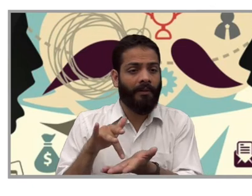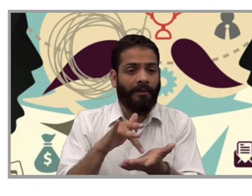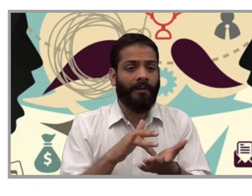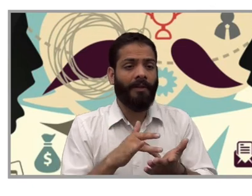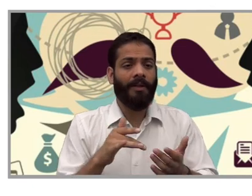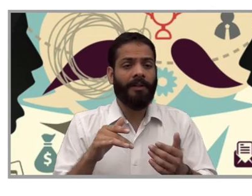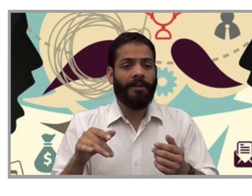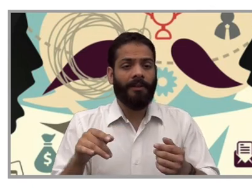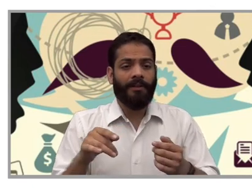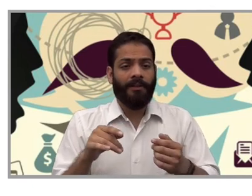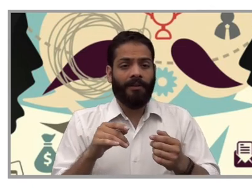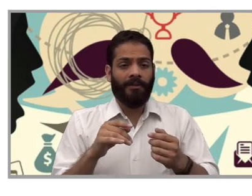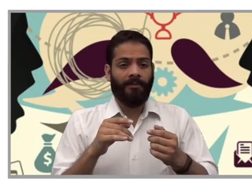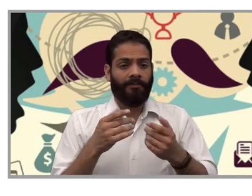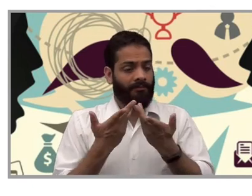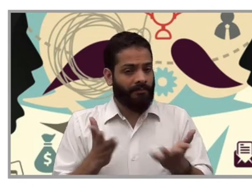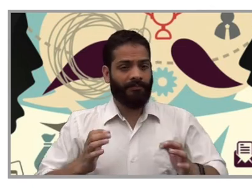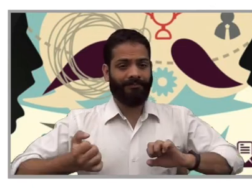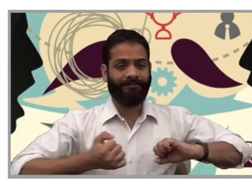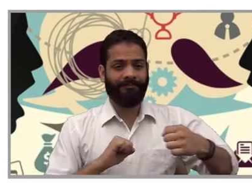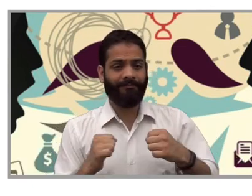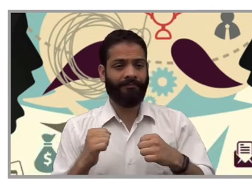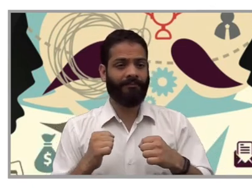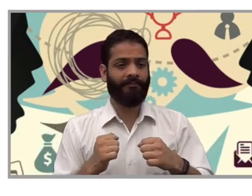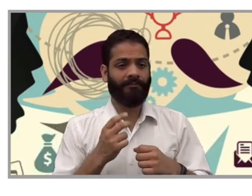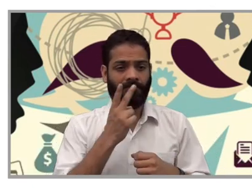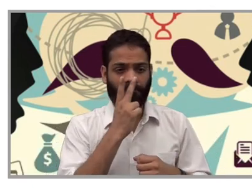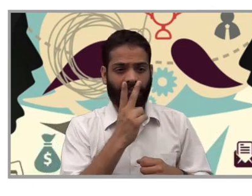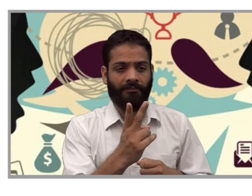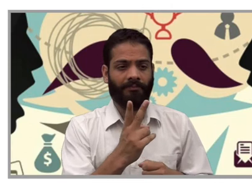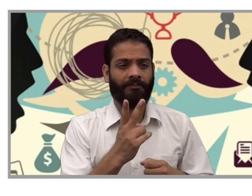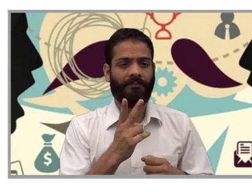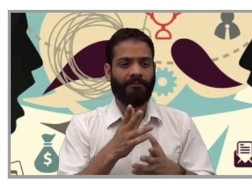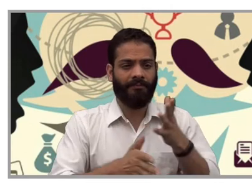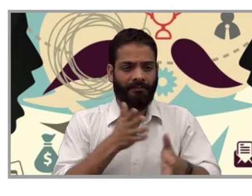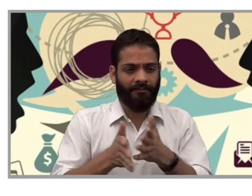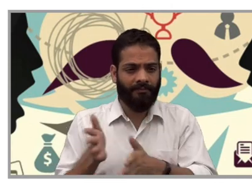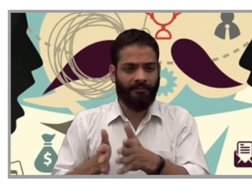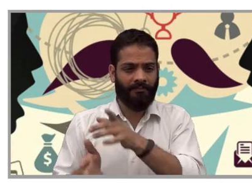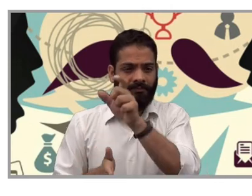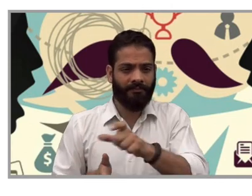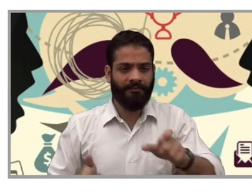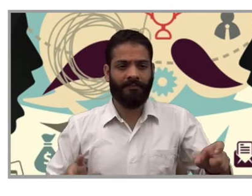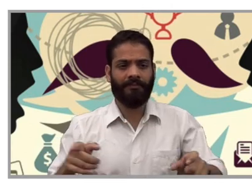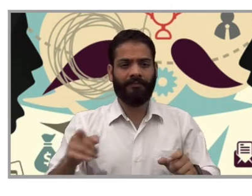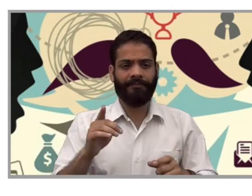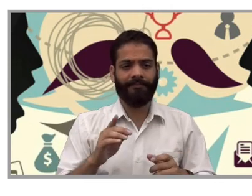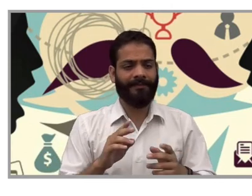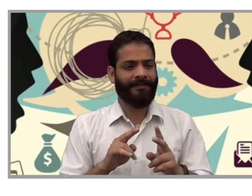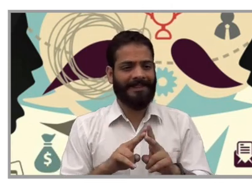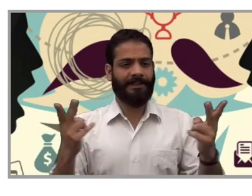In the absence of an appropriate referent in the common space, however, the signer